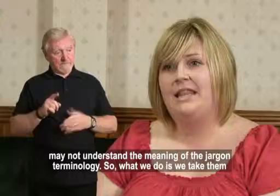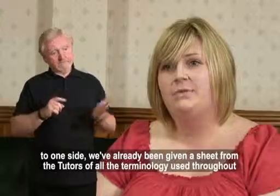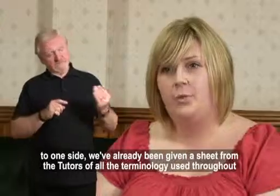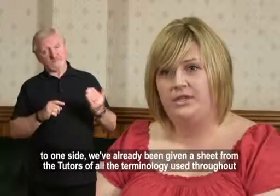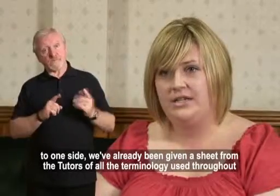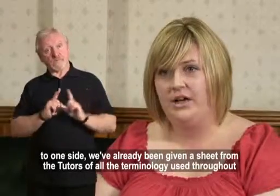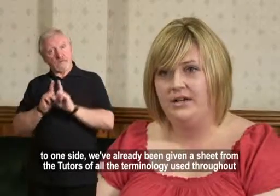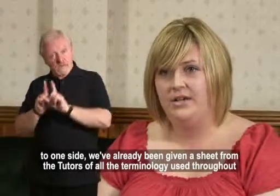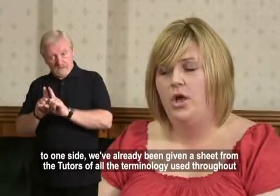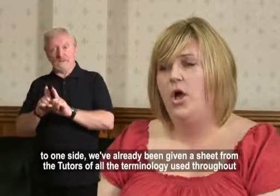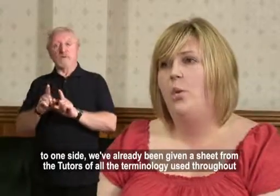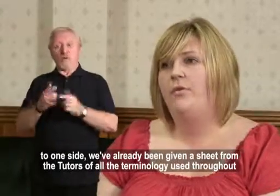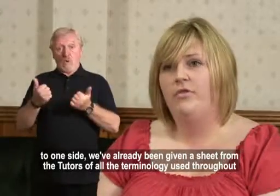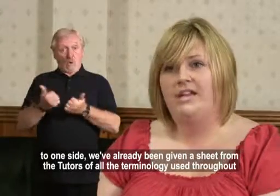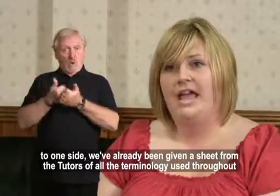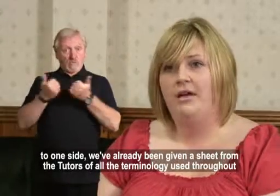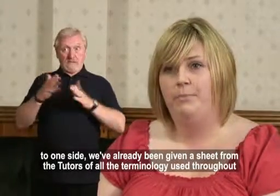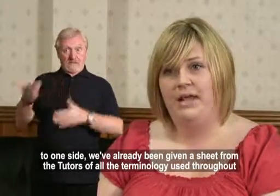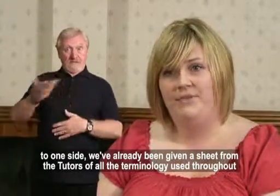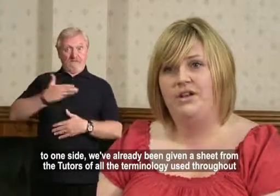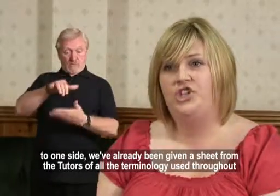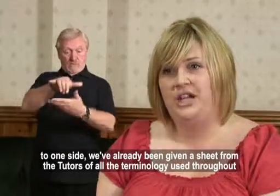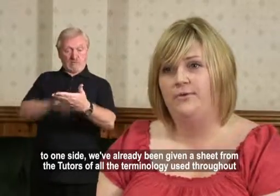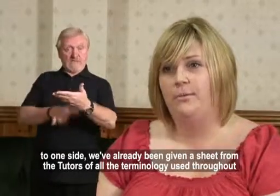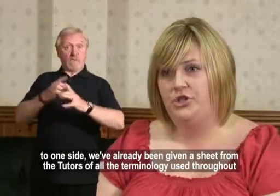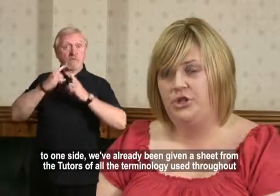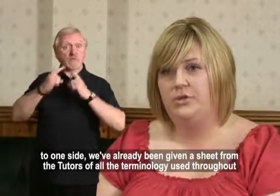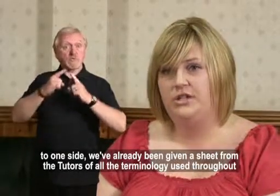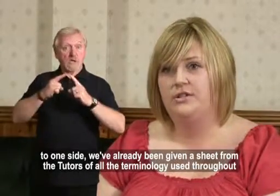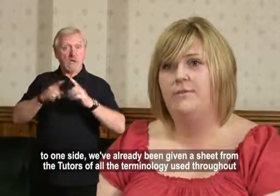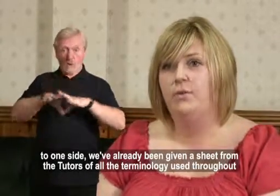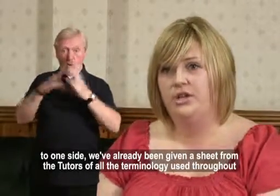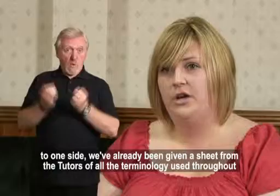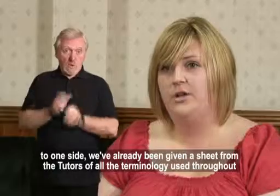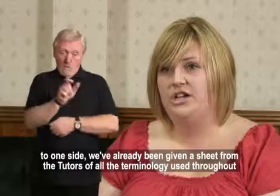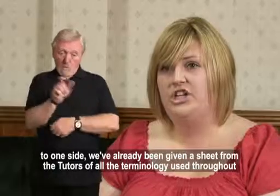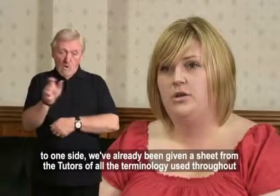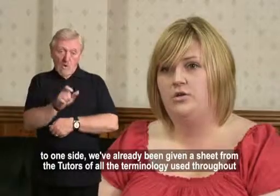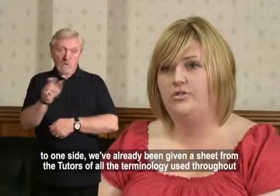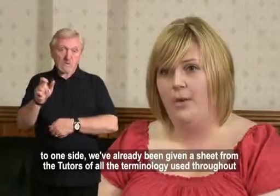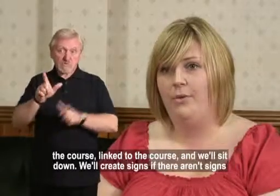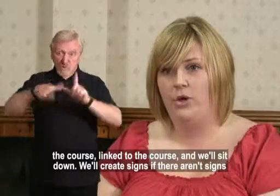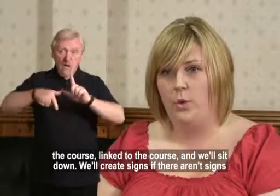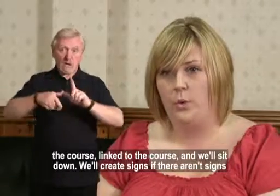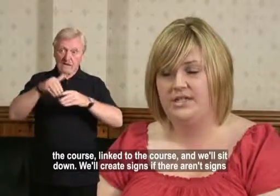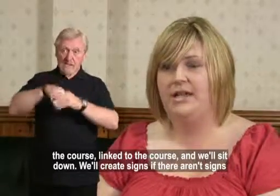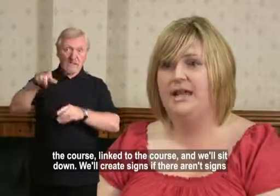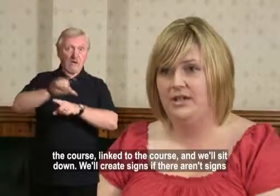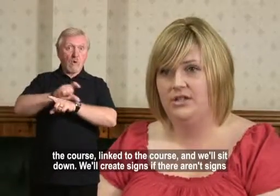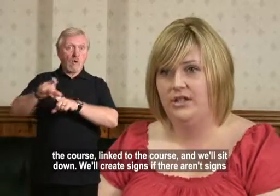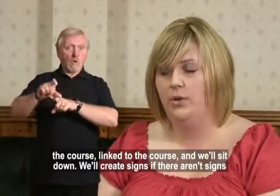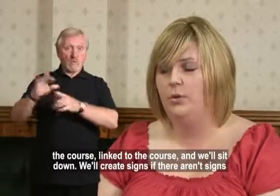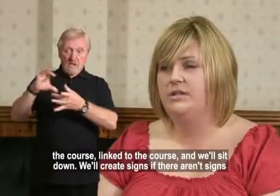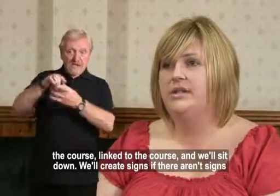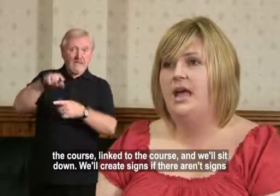is we take them to one side. We've already been given a sheet from the tutors of all the terminology used throughout the course,